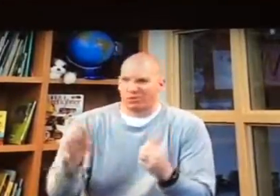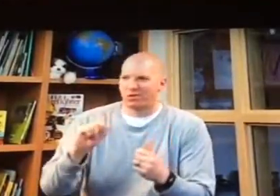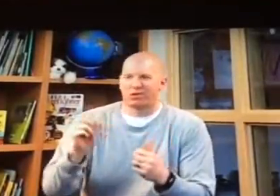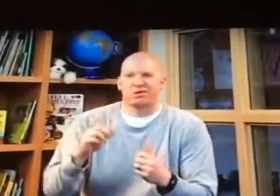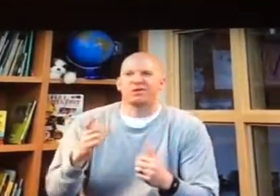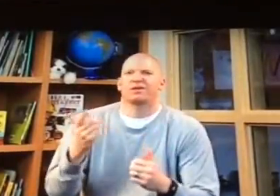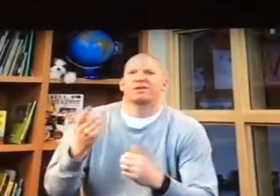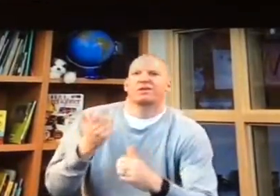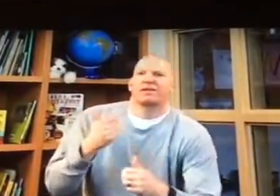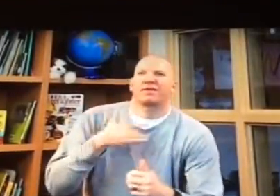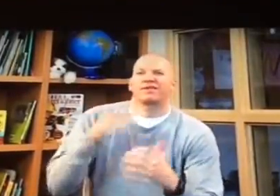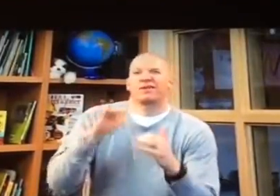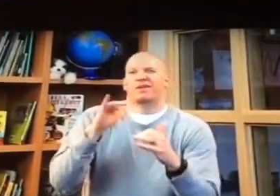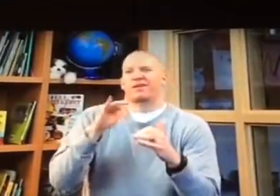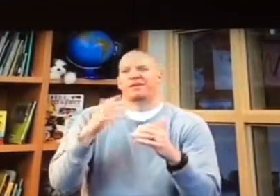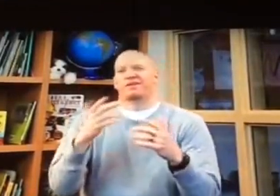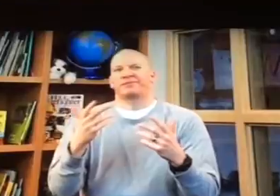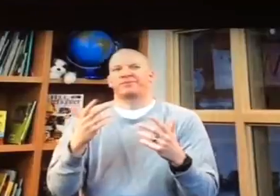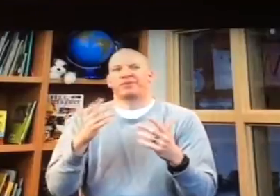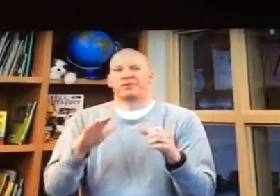to communication everywhere.